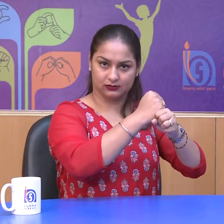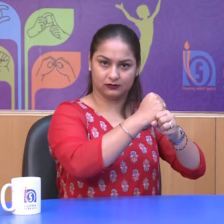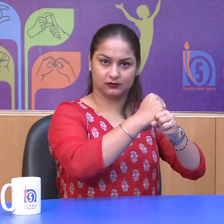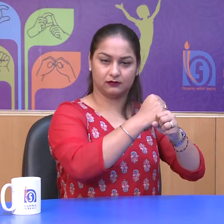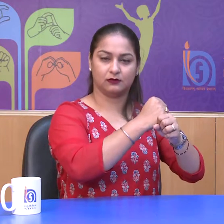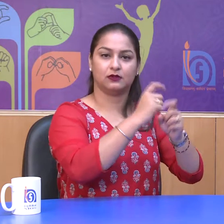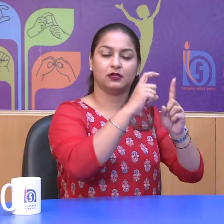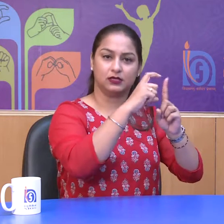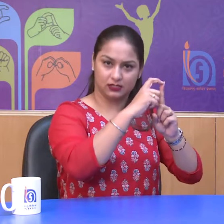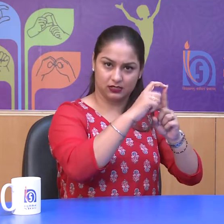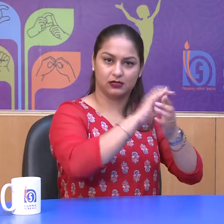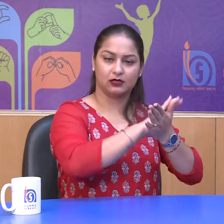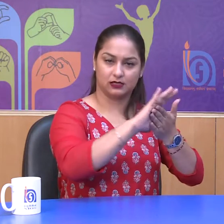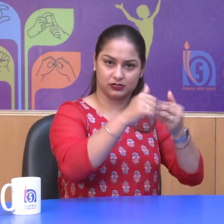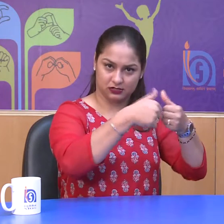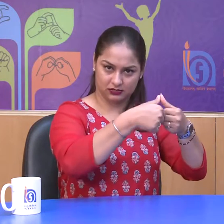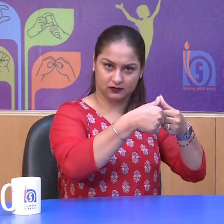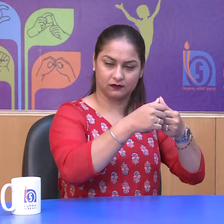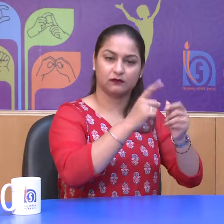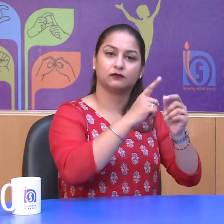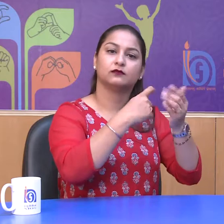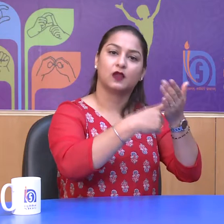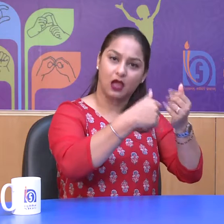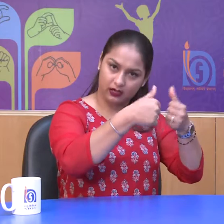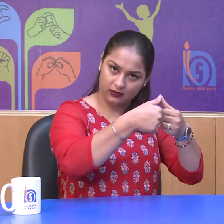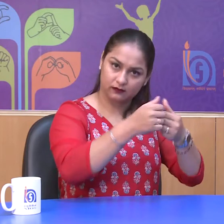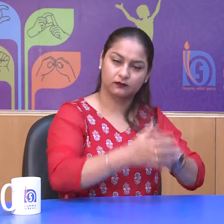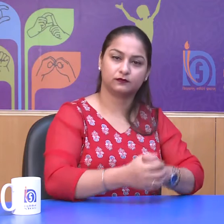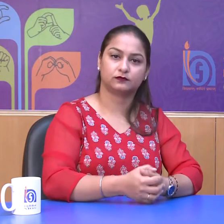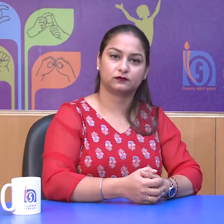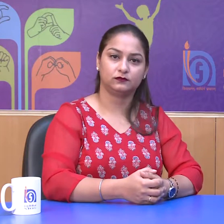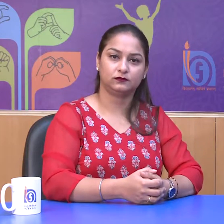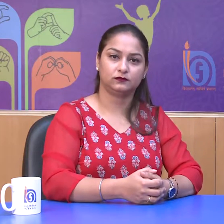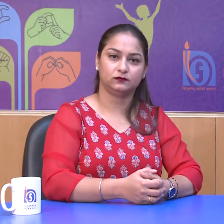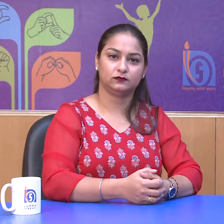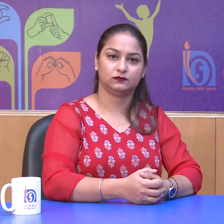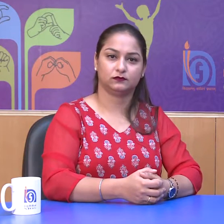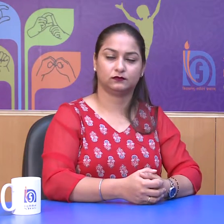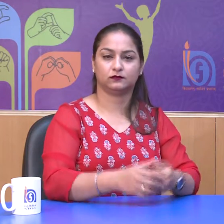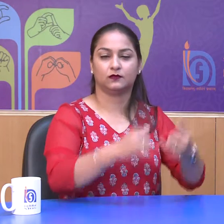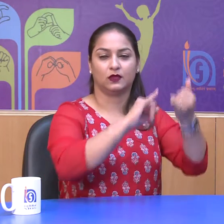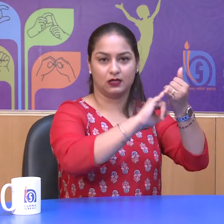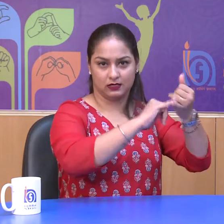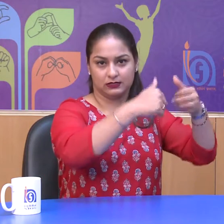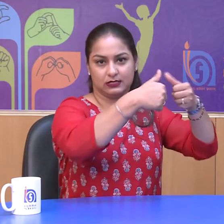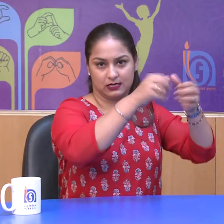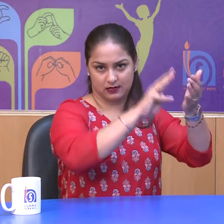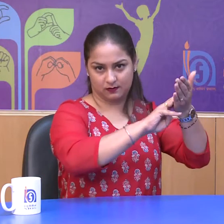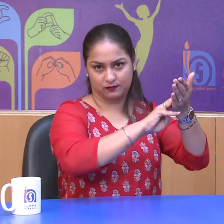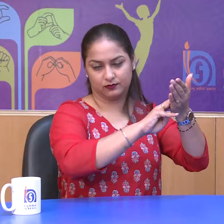D H A R A, Sahita, S A M H